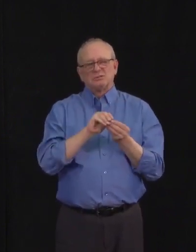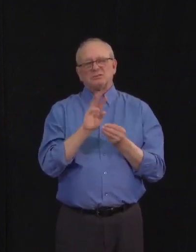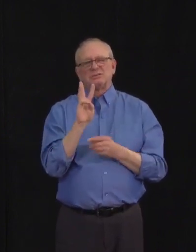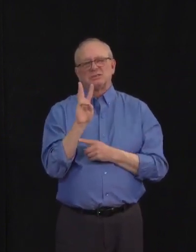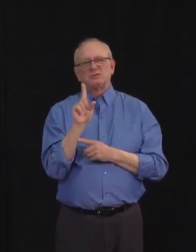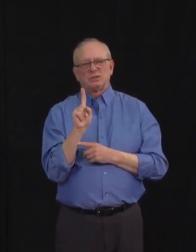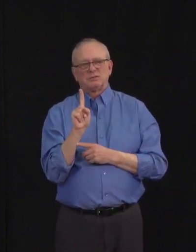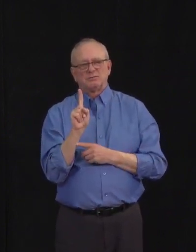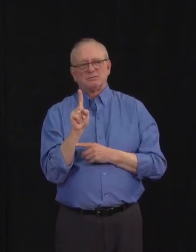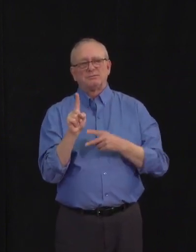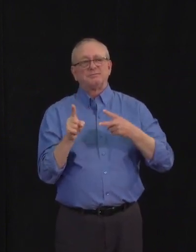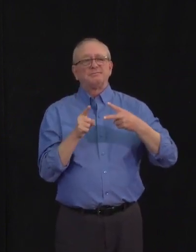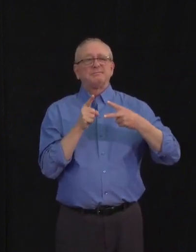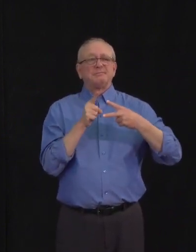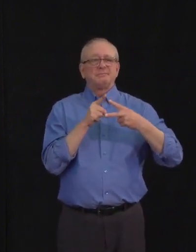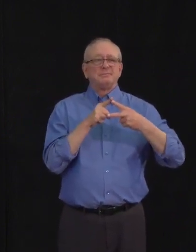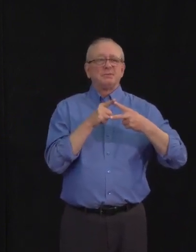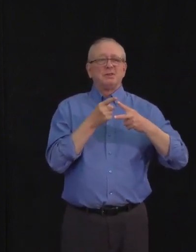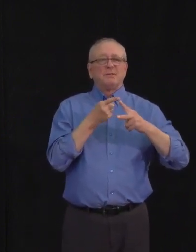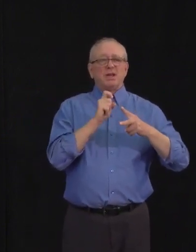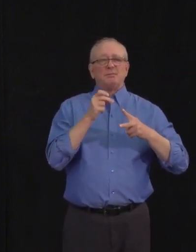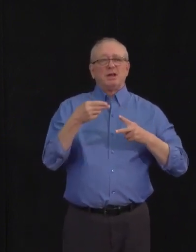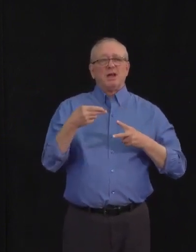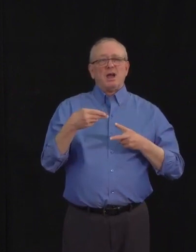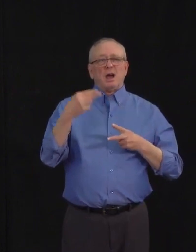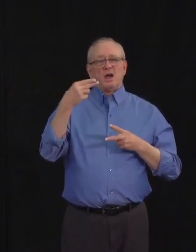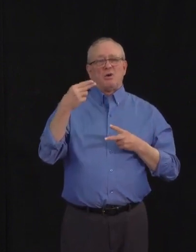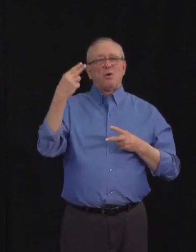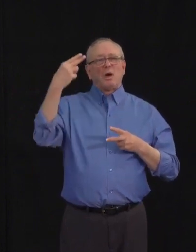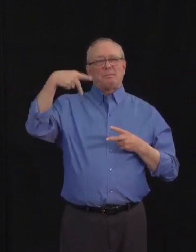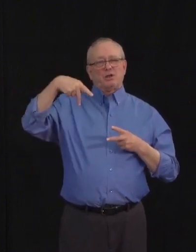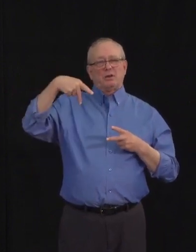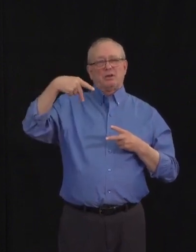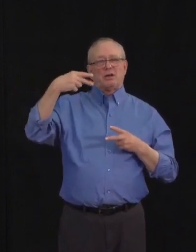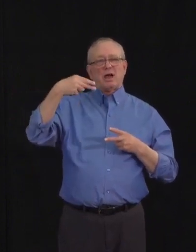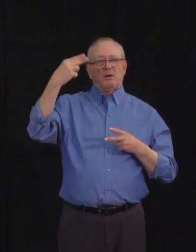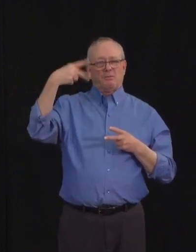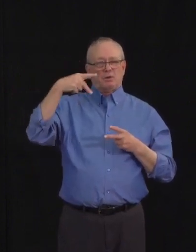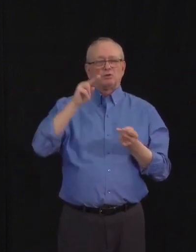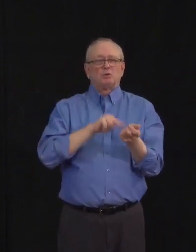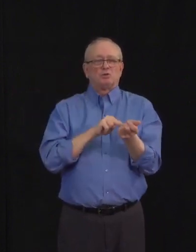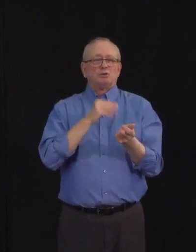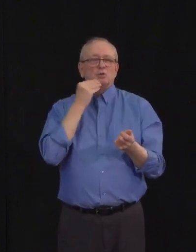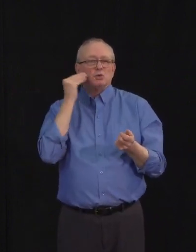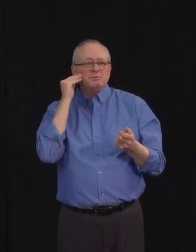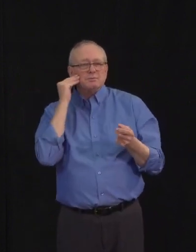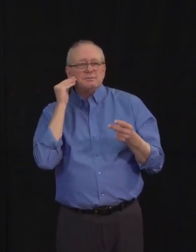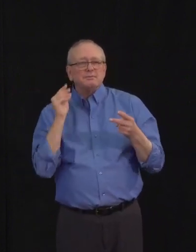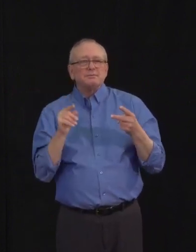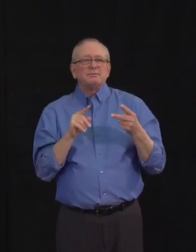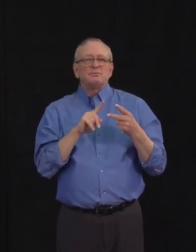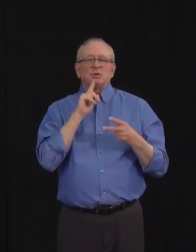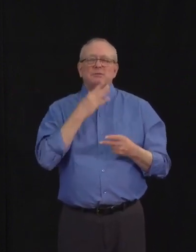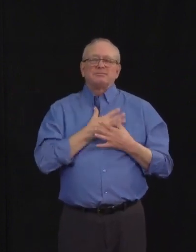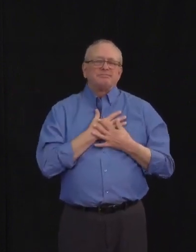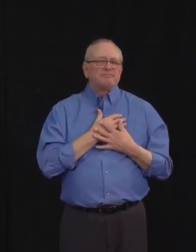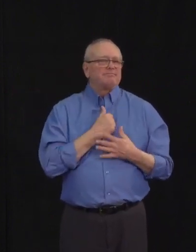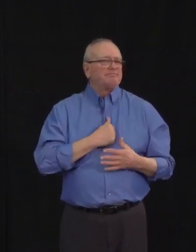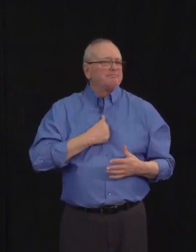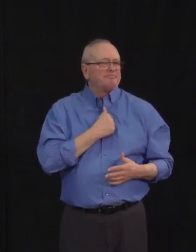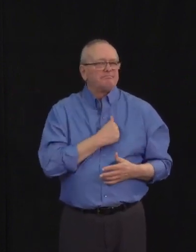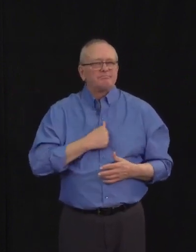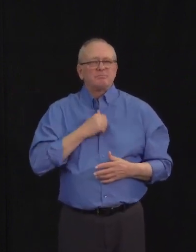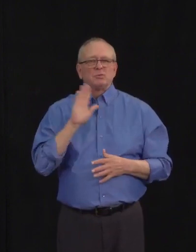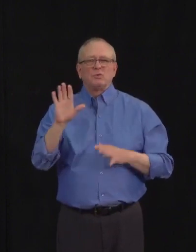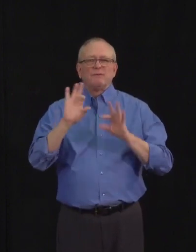resident from High Prairie's JB Wood Continuing Care Centre. I want to offer my sympathies to the family and friends of these